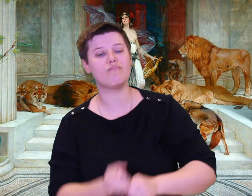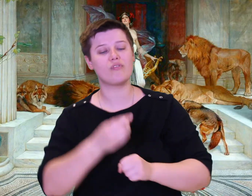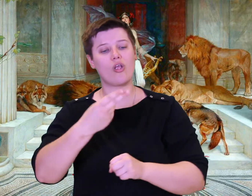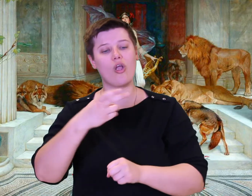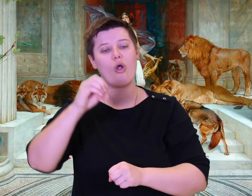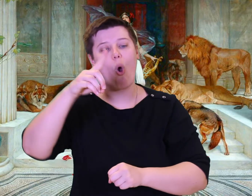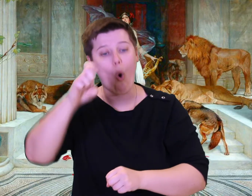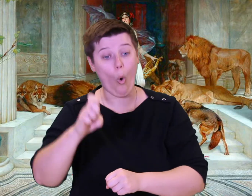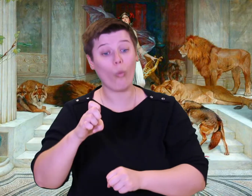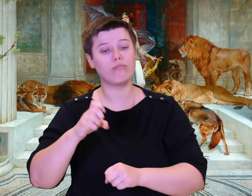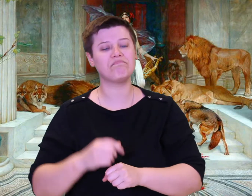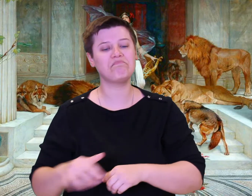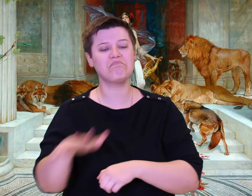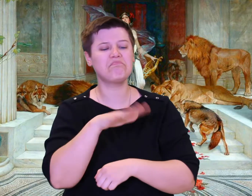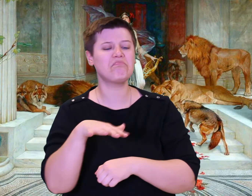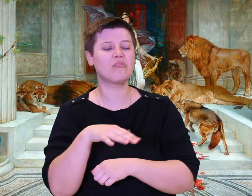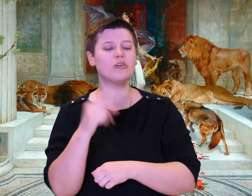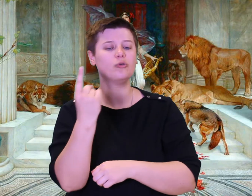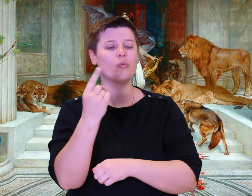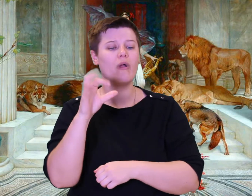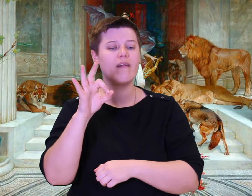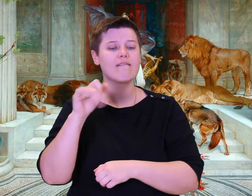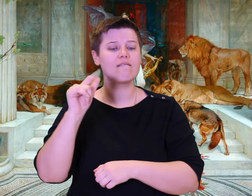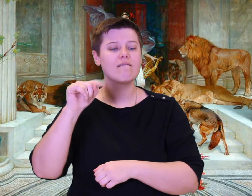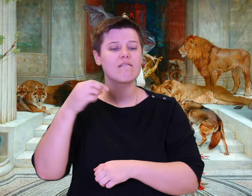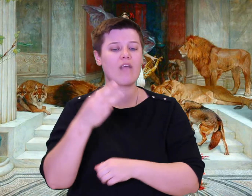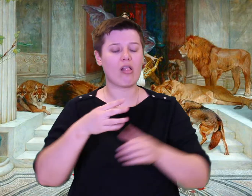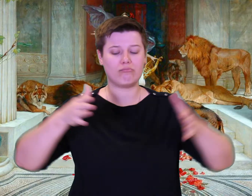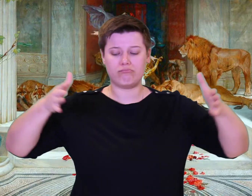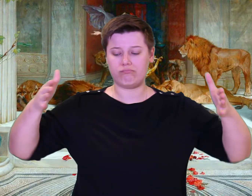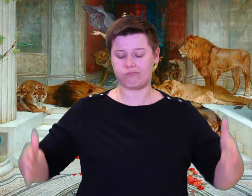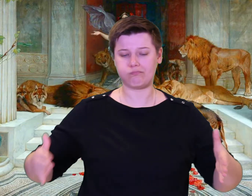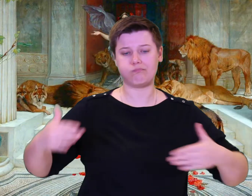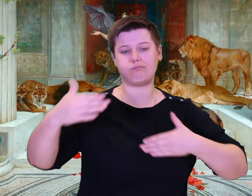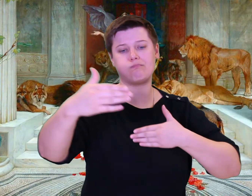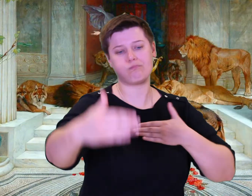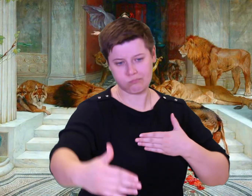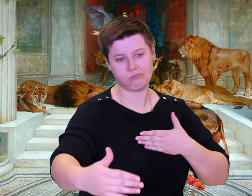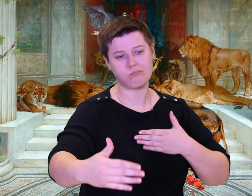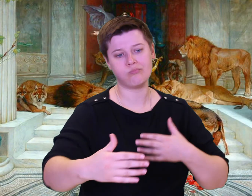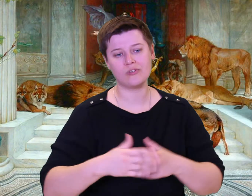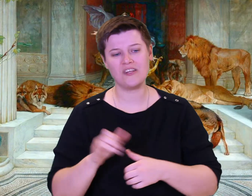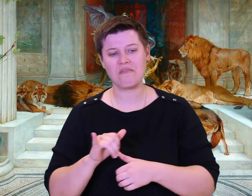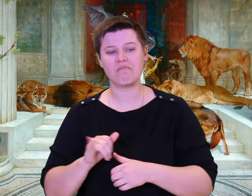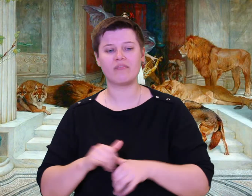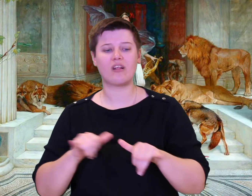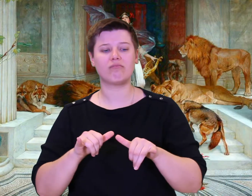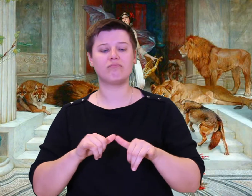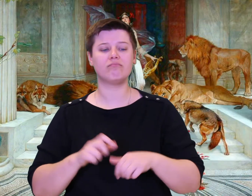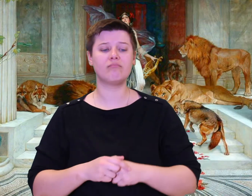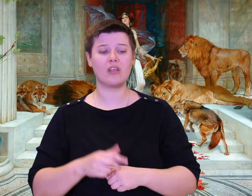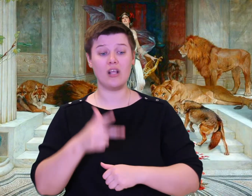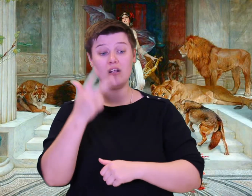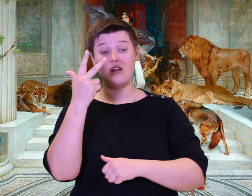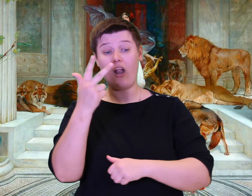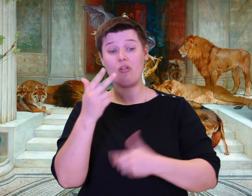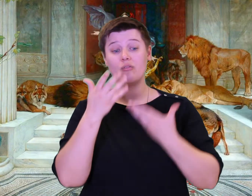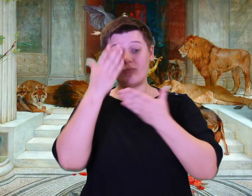I drew my sword and dug a hole, a cubit widthways and lengthways, and I poured libations for all the